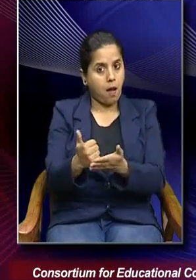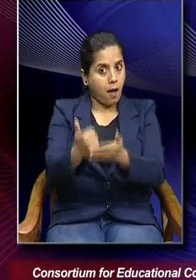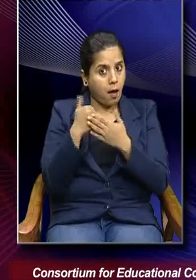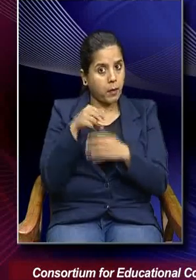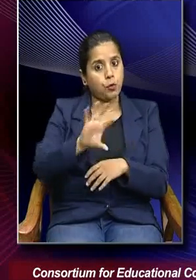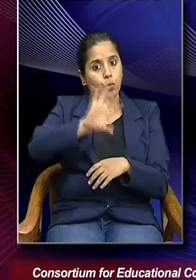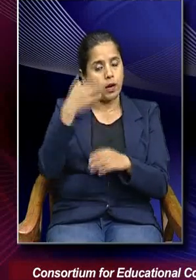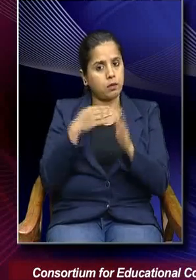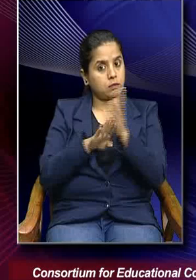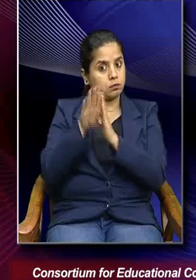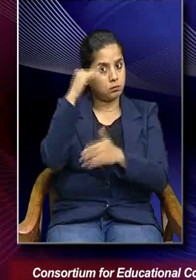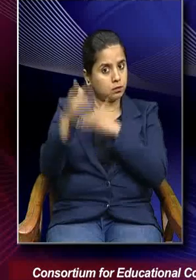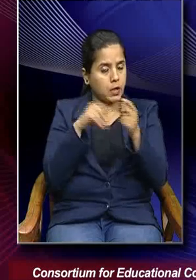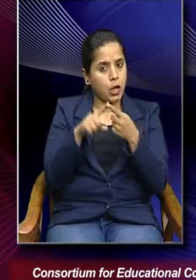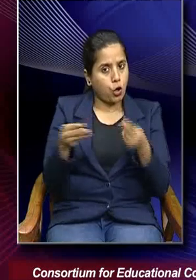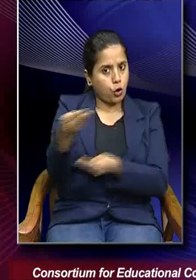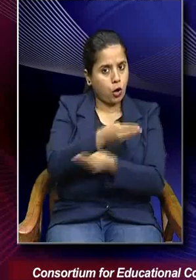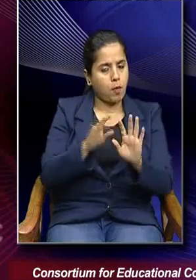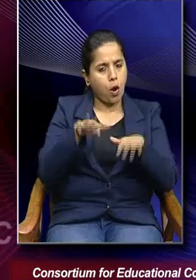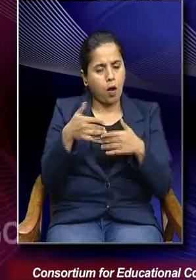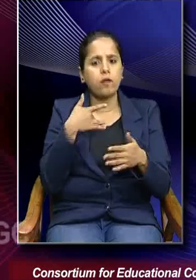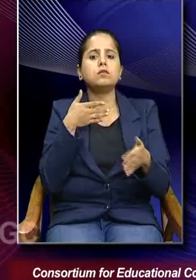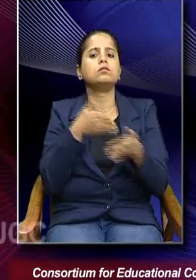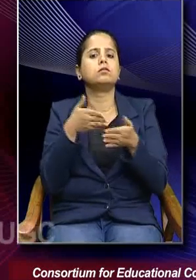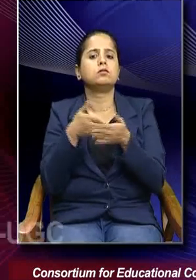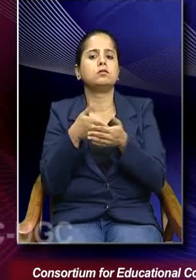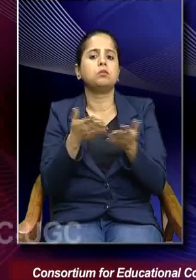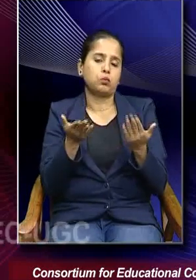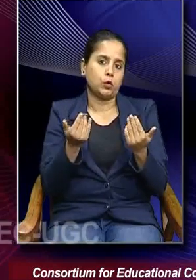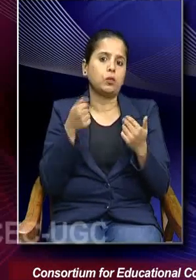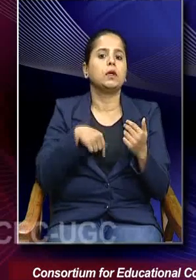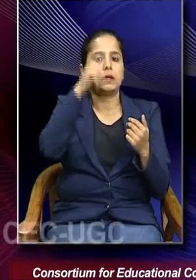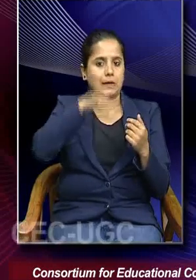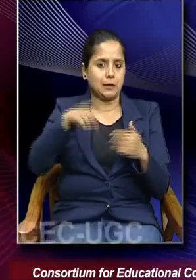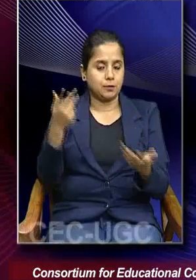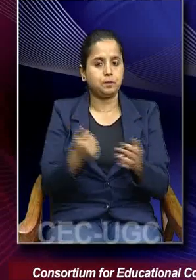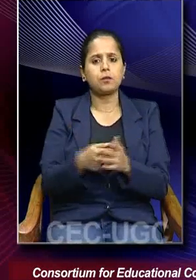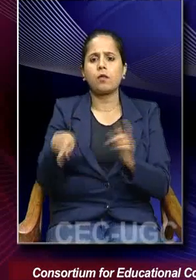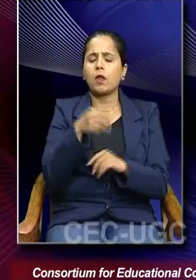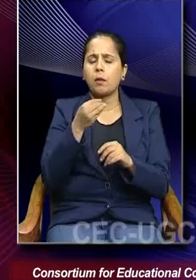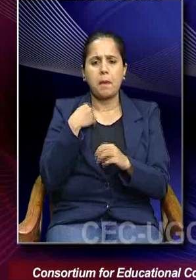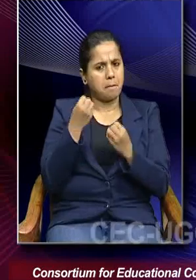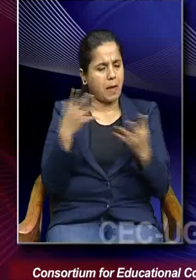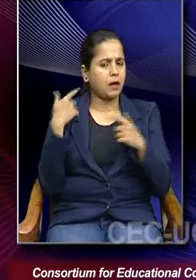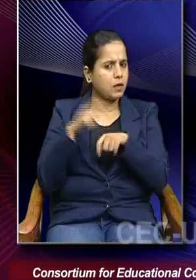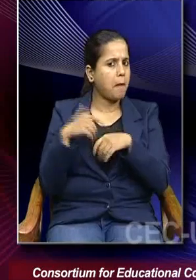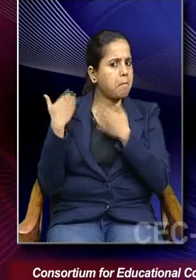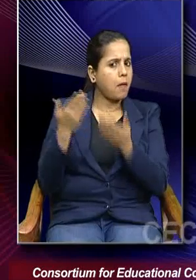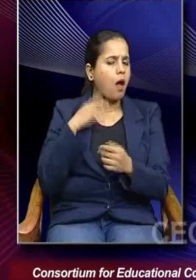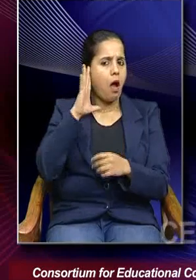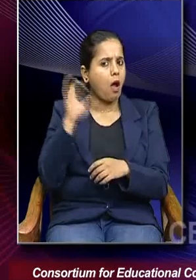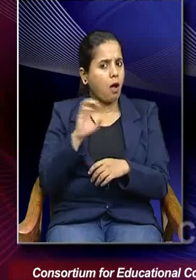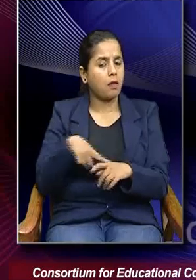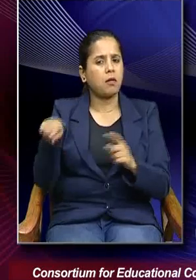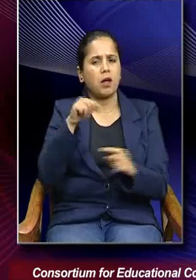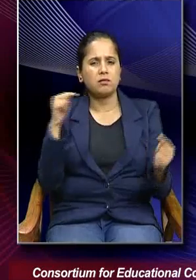country to develop economically or hinder the country. So one of the debates that we kind of many a time hear is that a lot